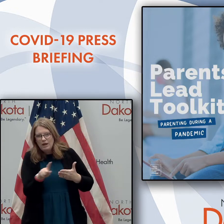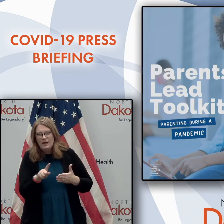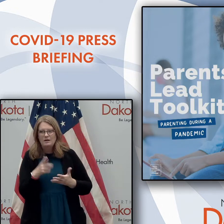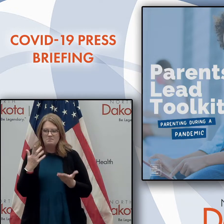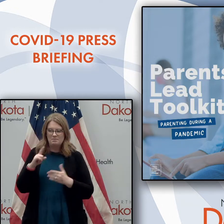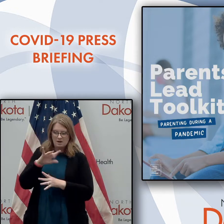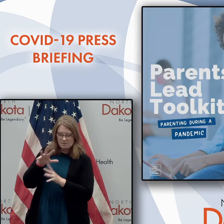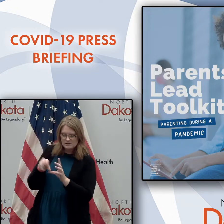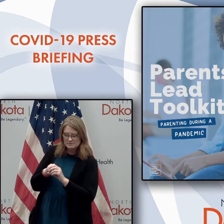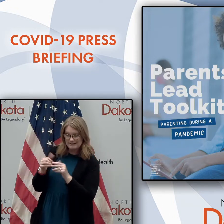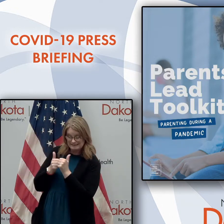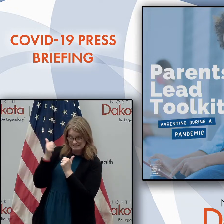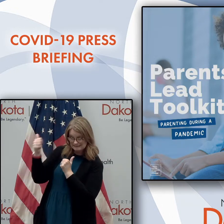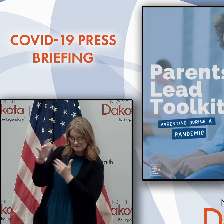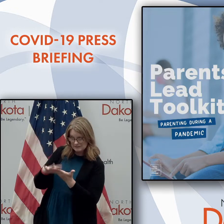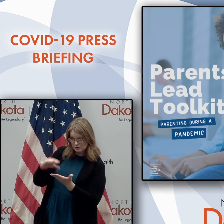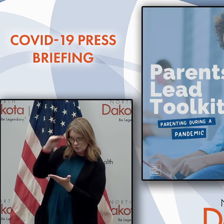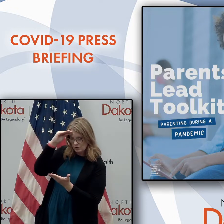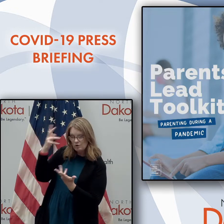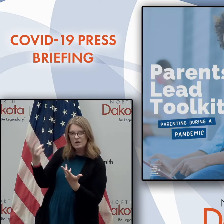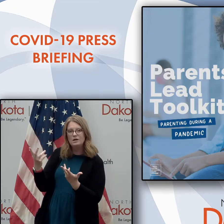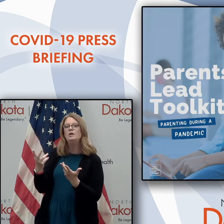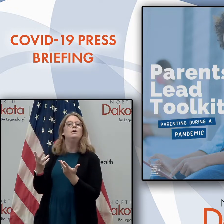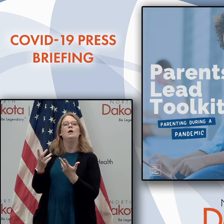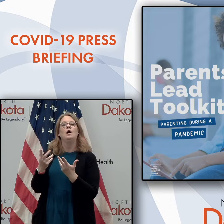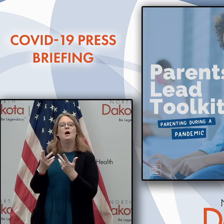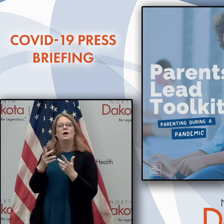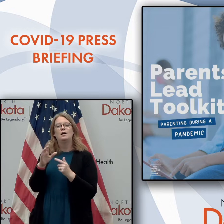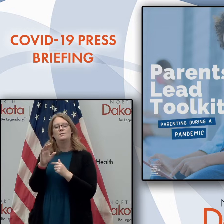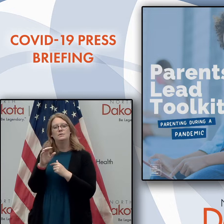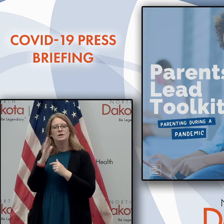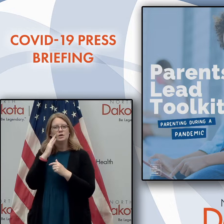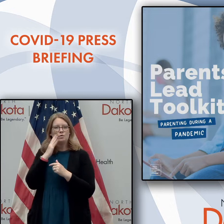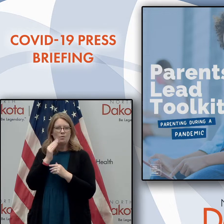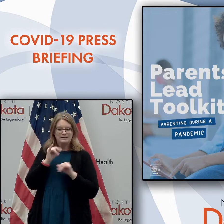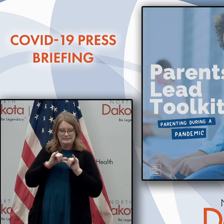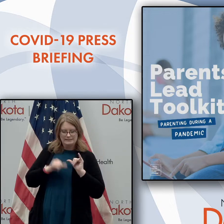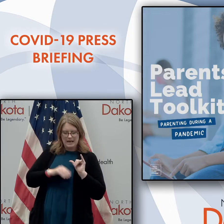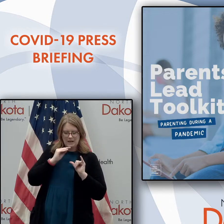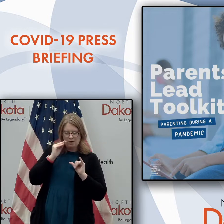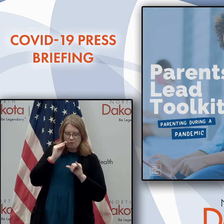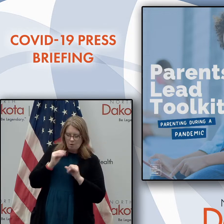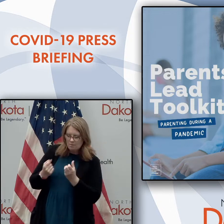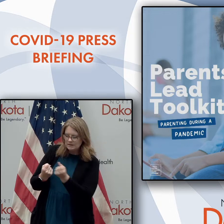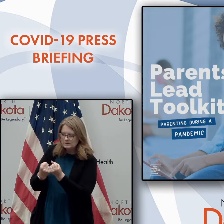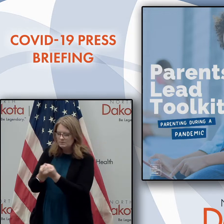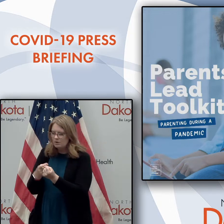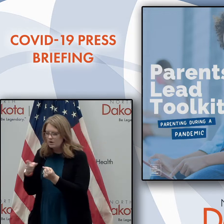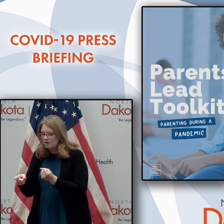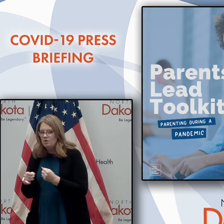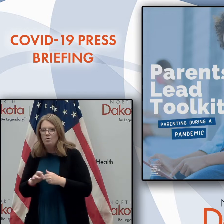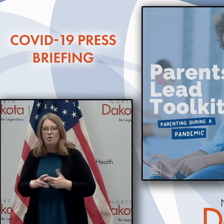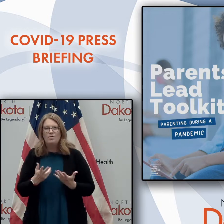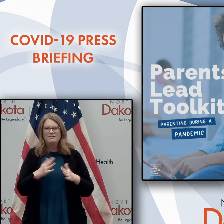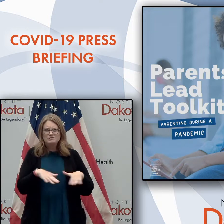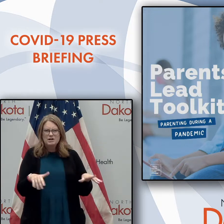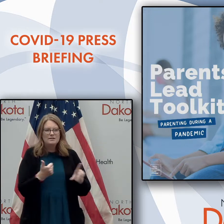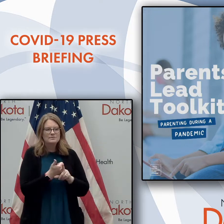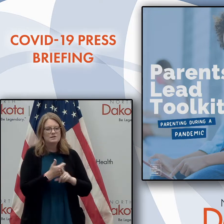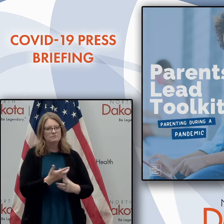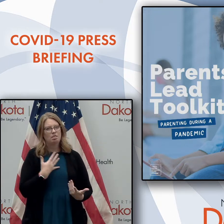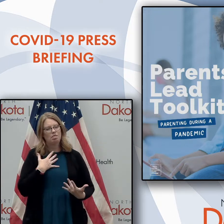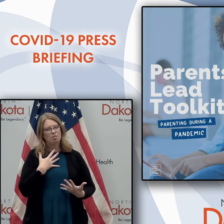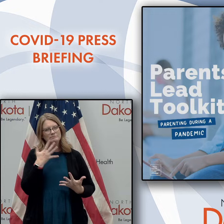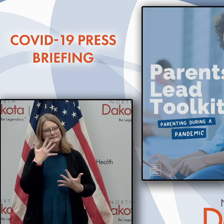in distance learning, balancing teleworking with children at home, supporting a child when they're grieving the loss of activities, knowing